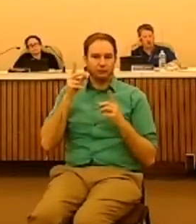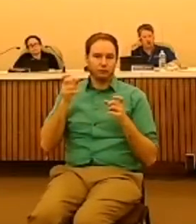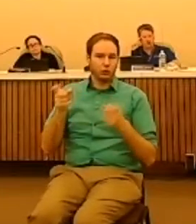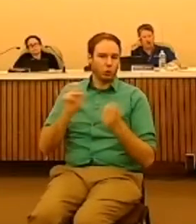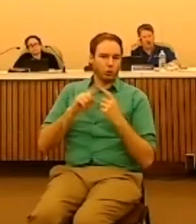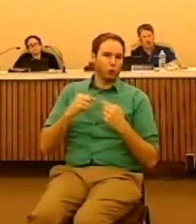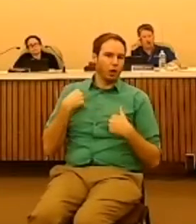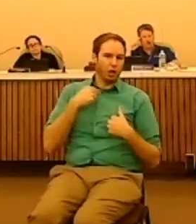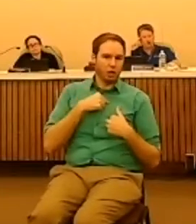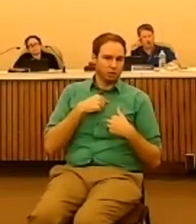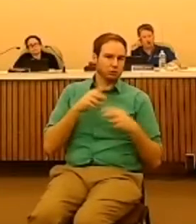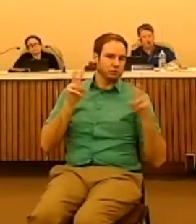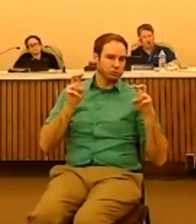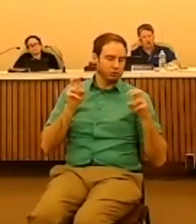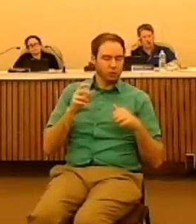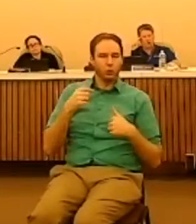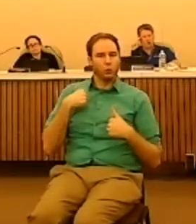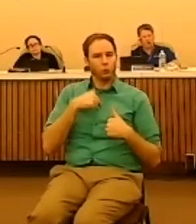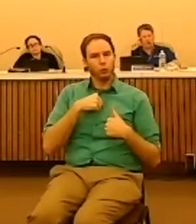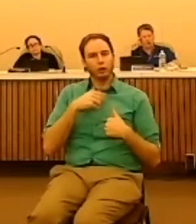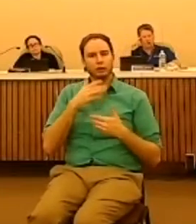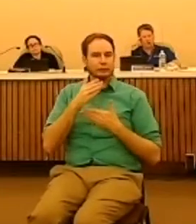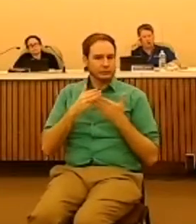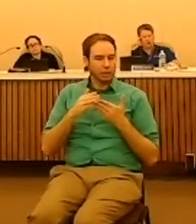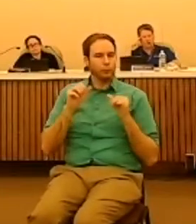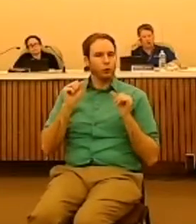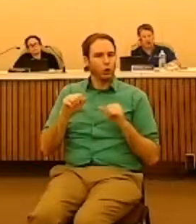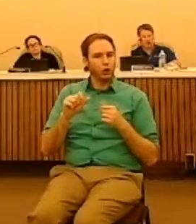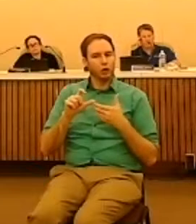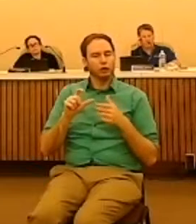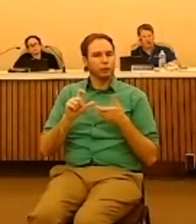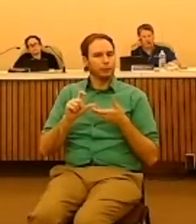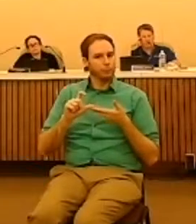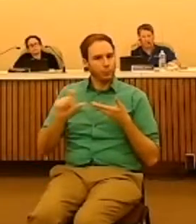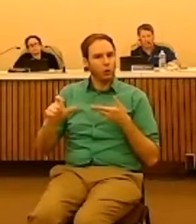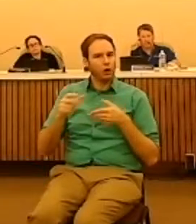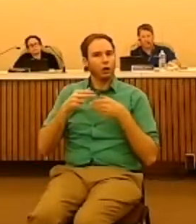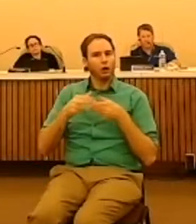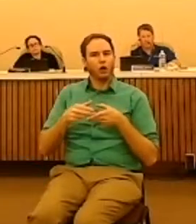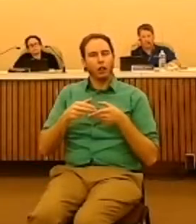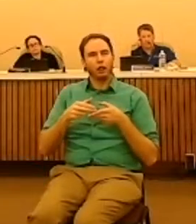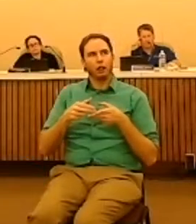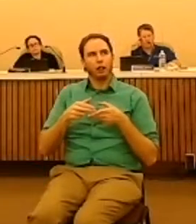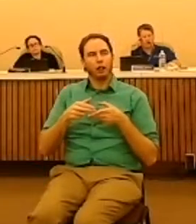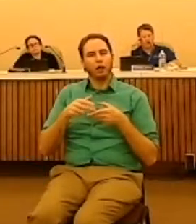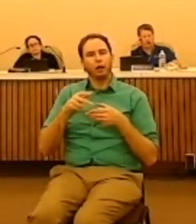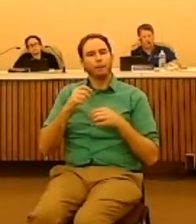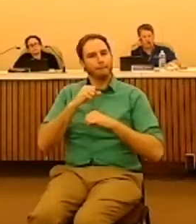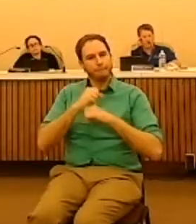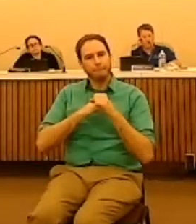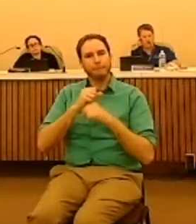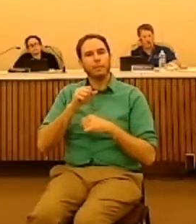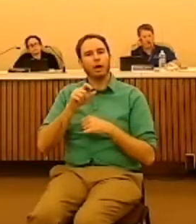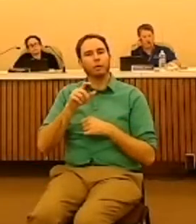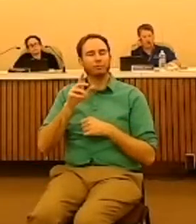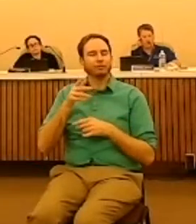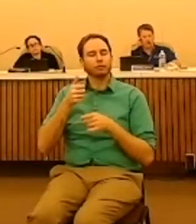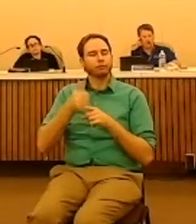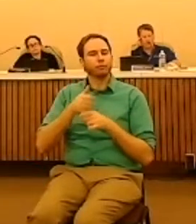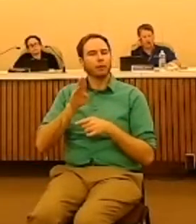us, is some portion of it, we'd look at what's called a pump track or a BMX